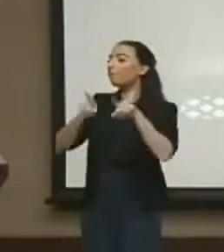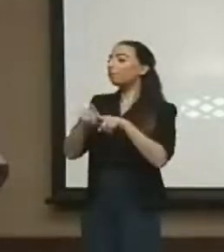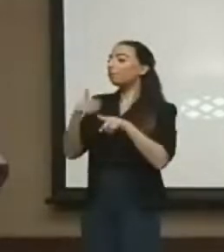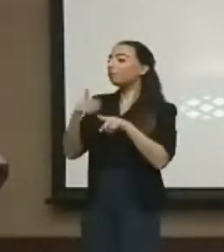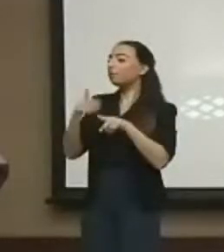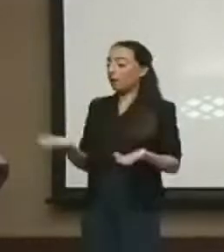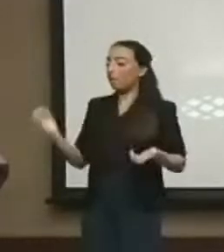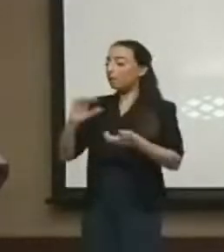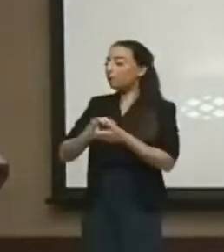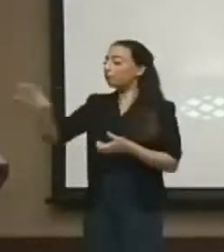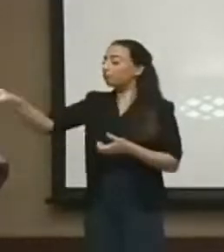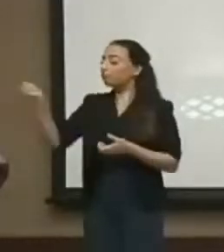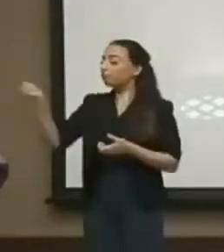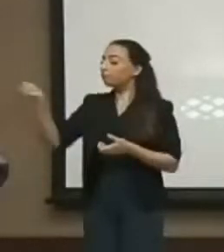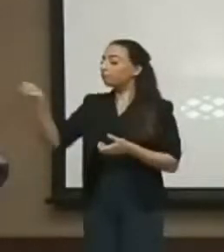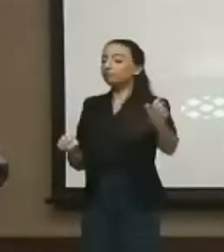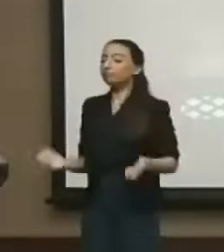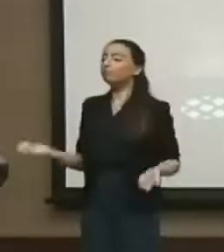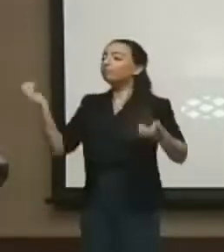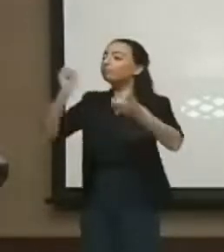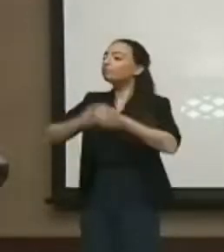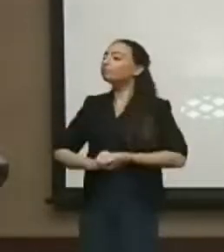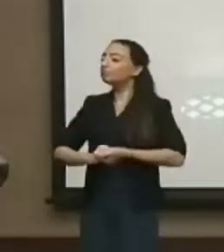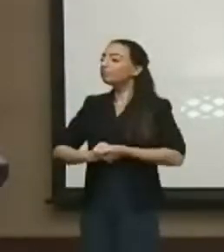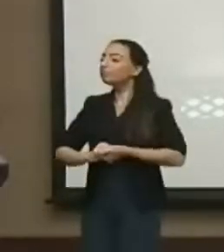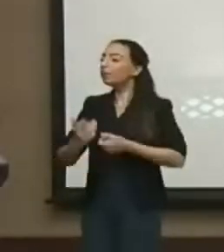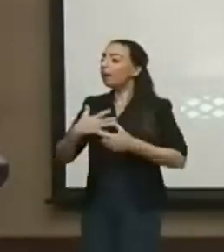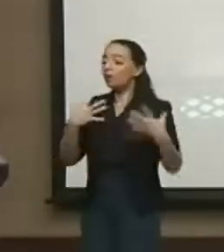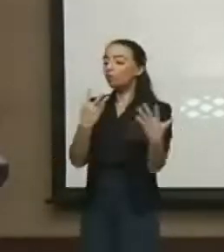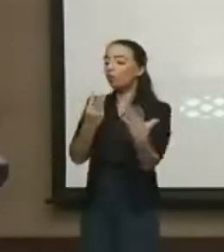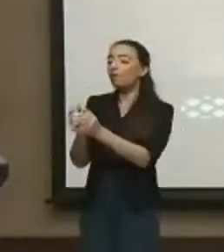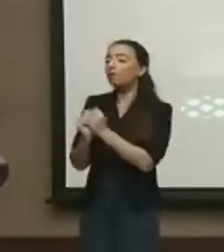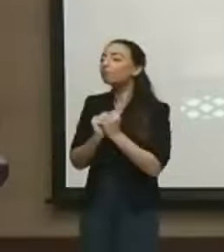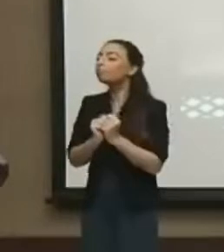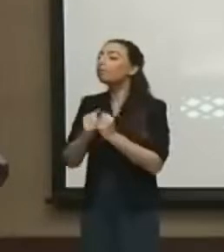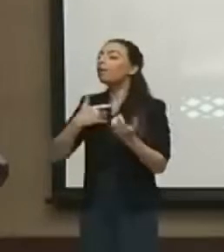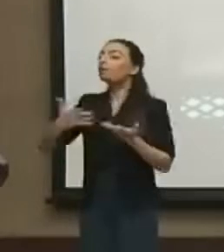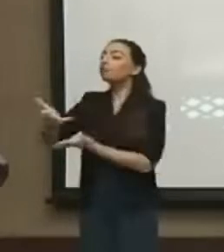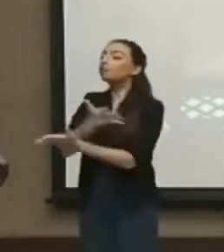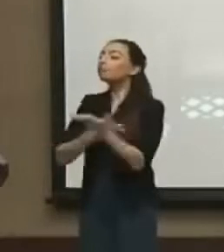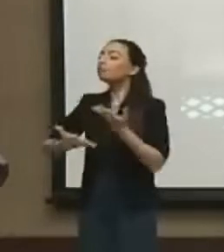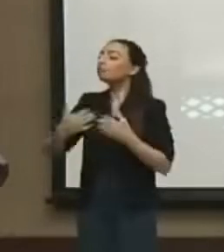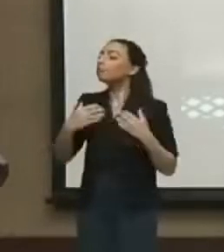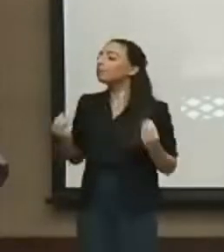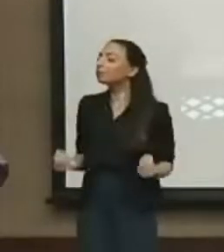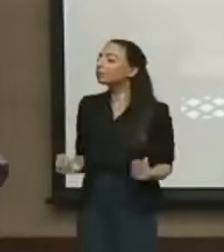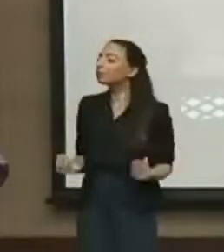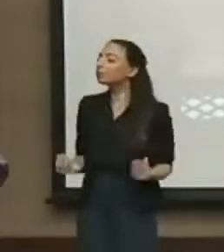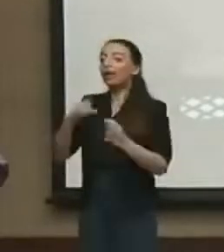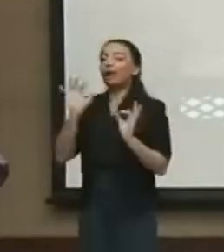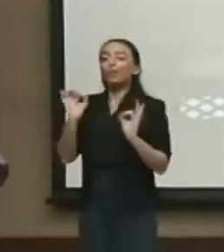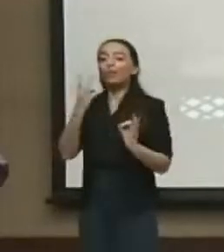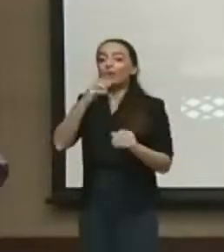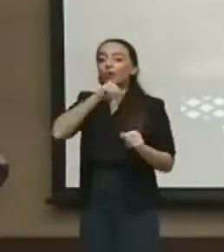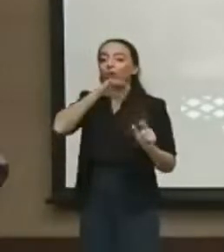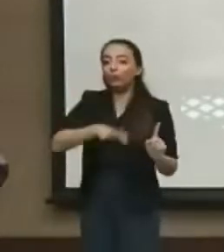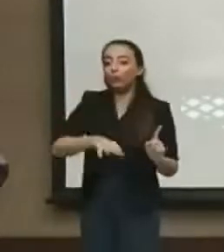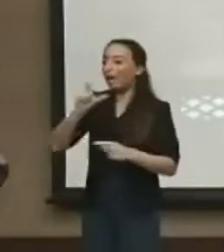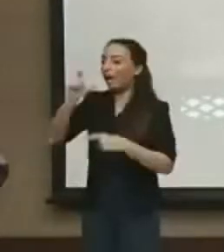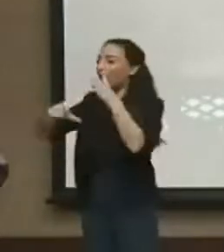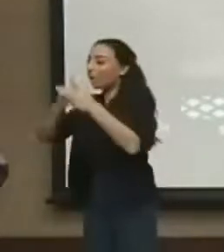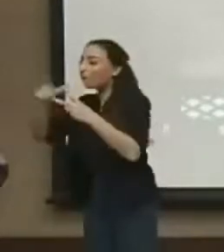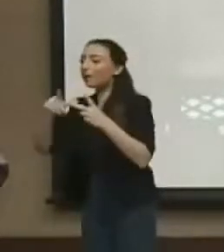on the table, have a dialogue, start the dialogue at least. And hopefully this will also change